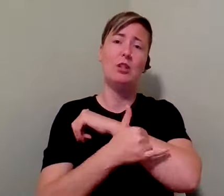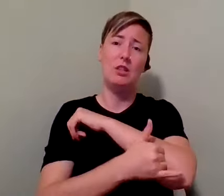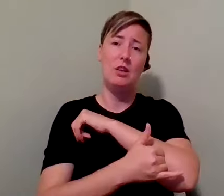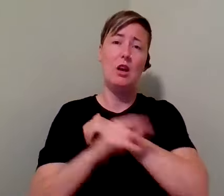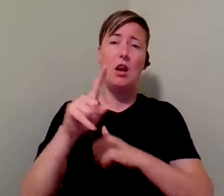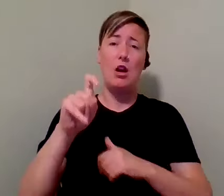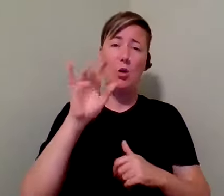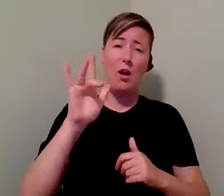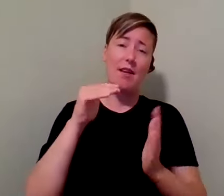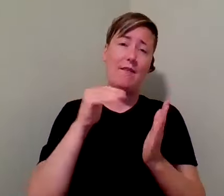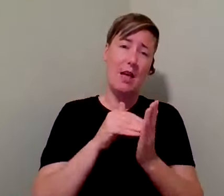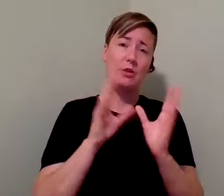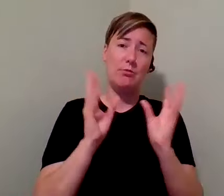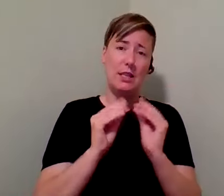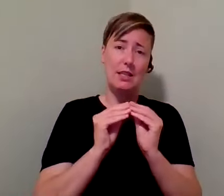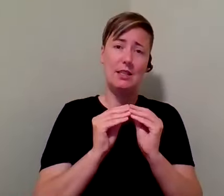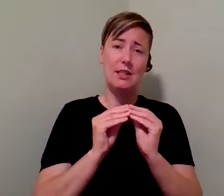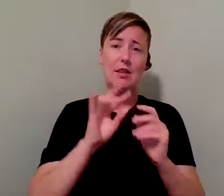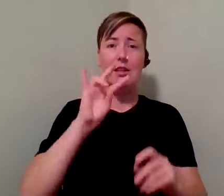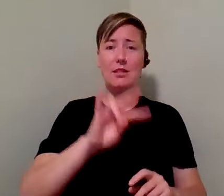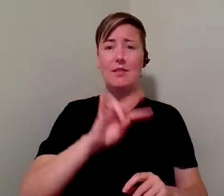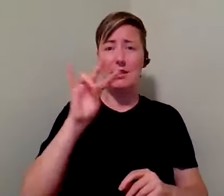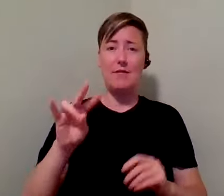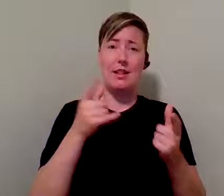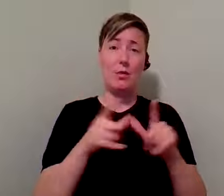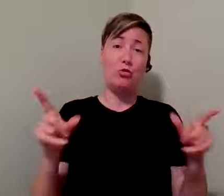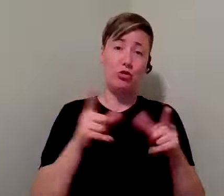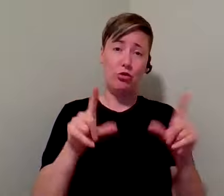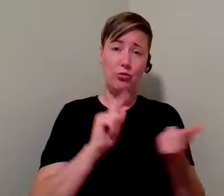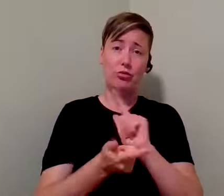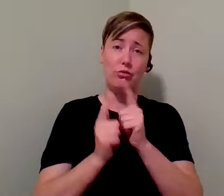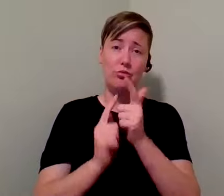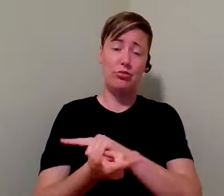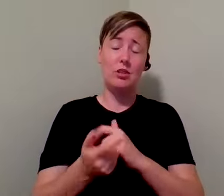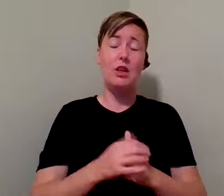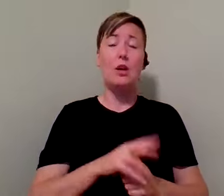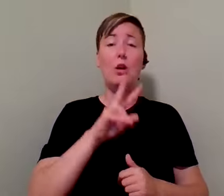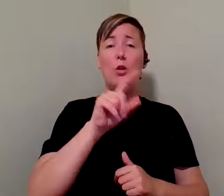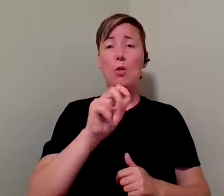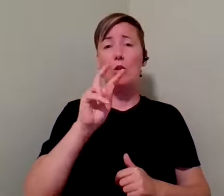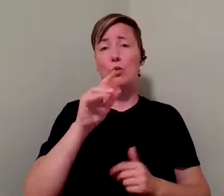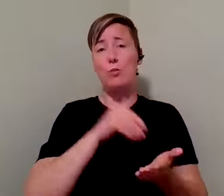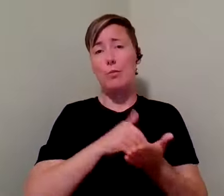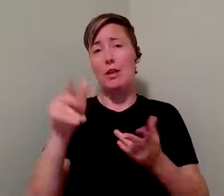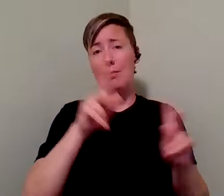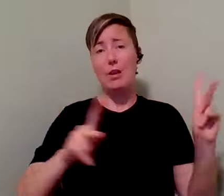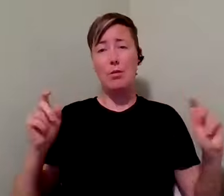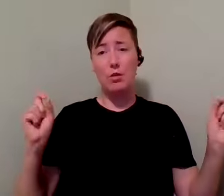125,000 meetings, 77 languages, 2.2 million people going for meetings every day before